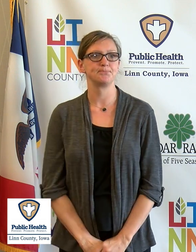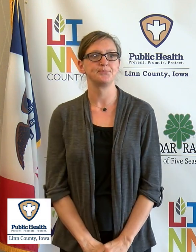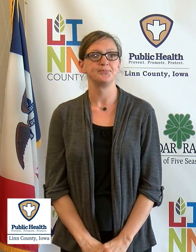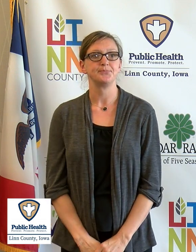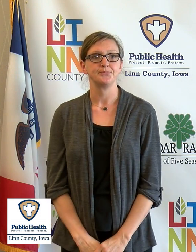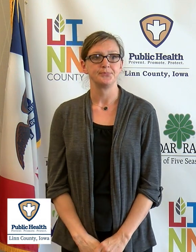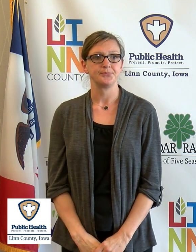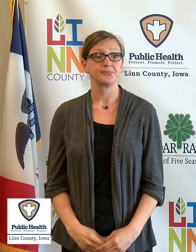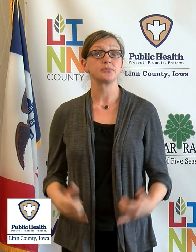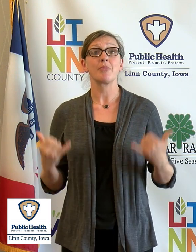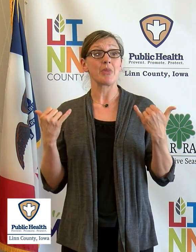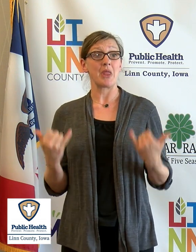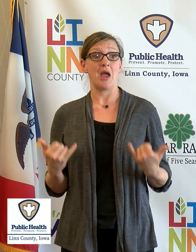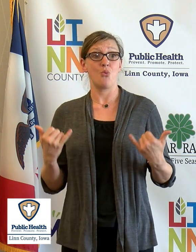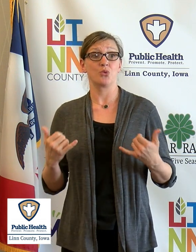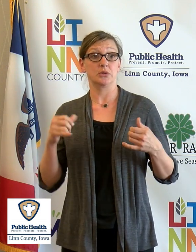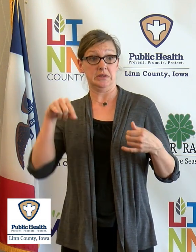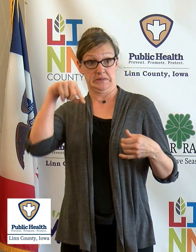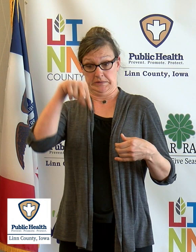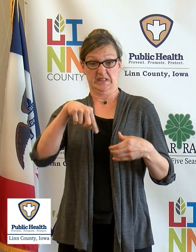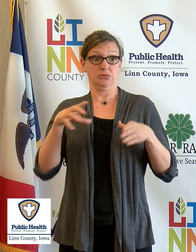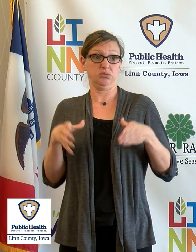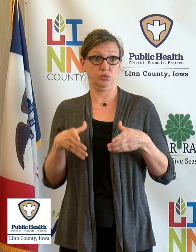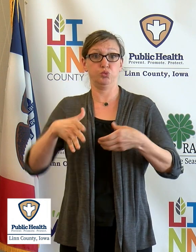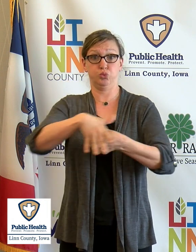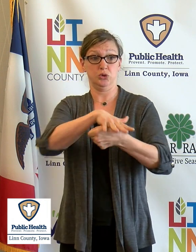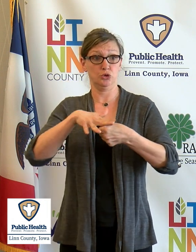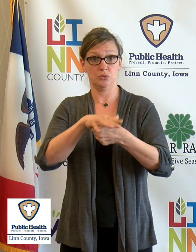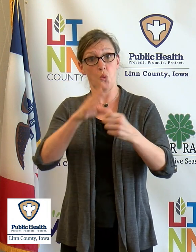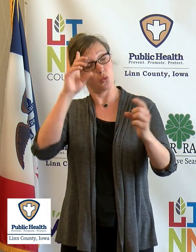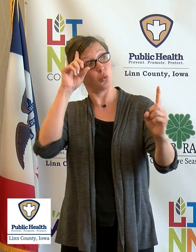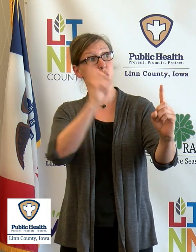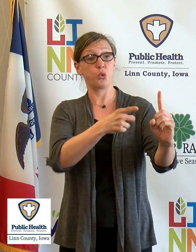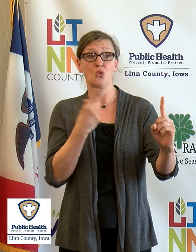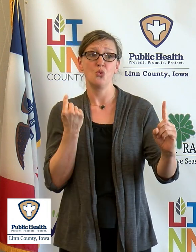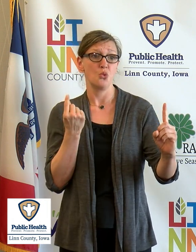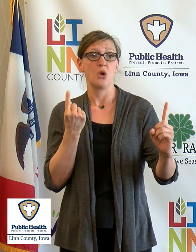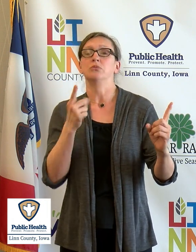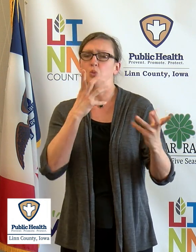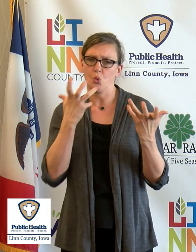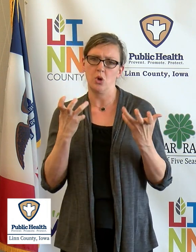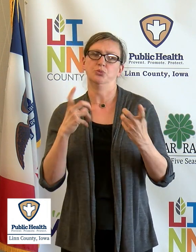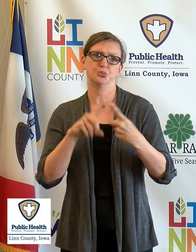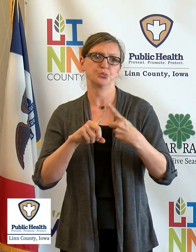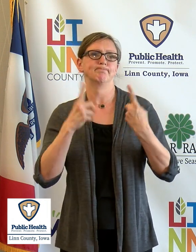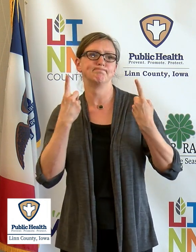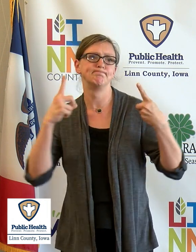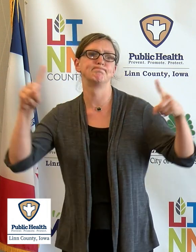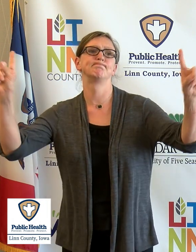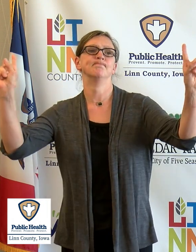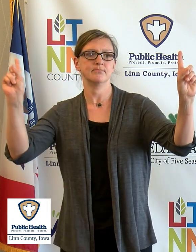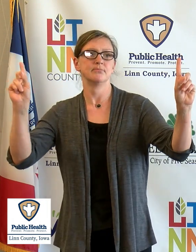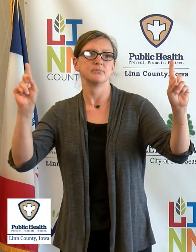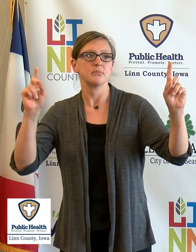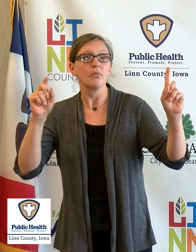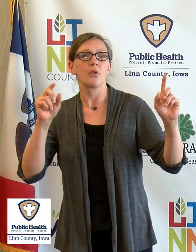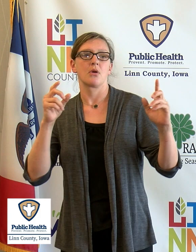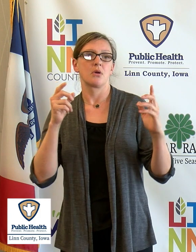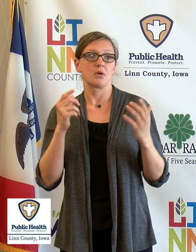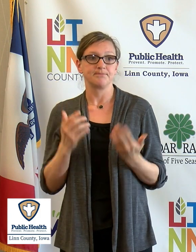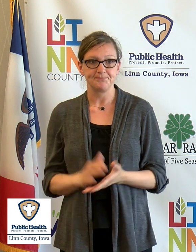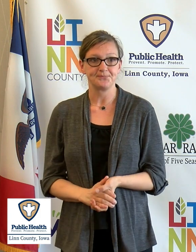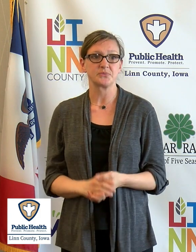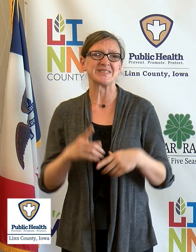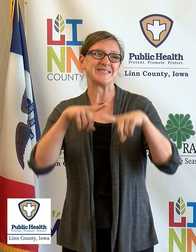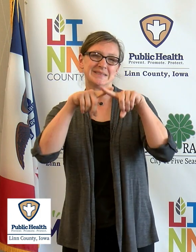in addressing the challenges we face from this unprecedented event will be defined by how well we are able